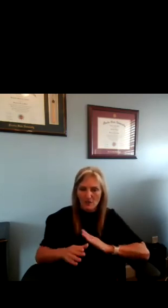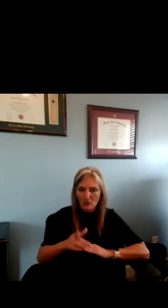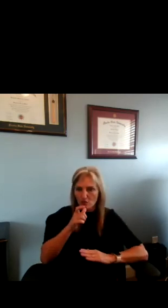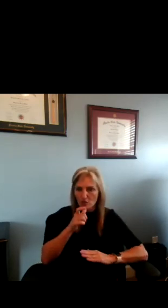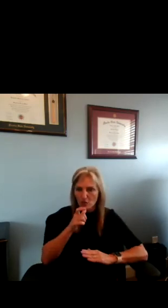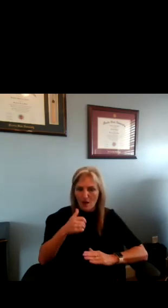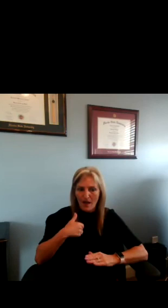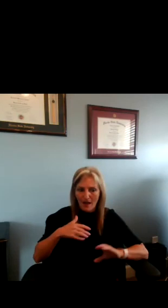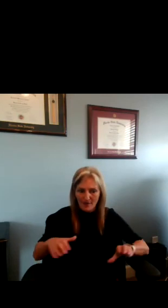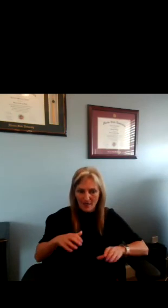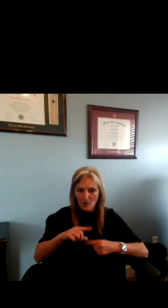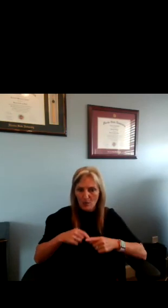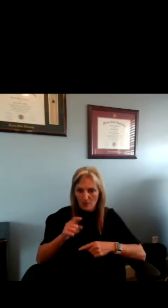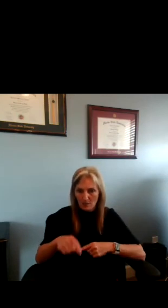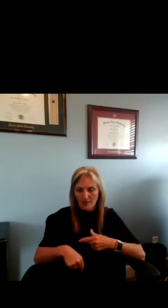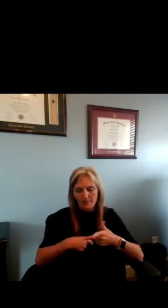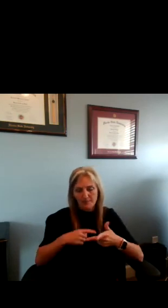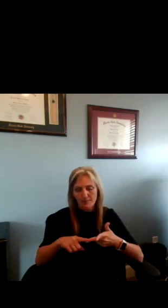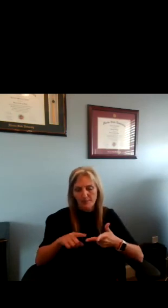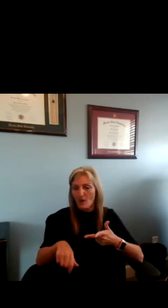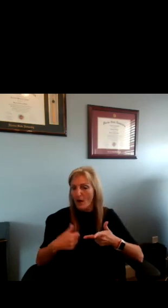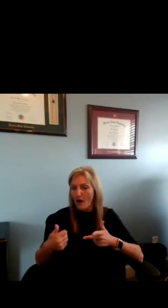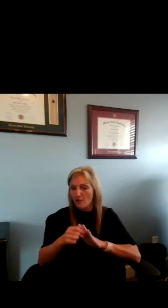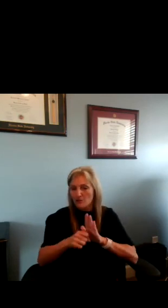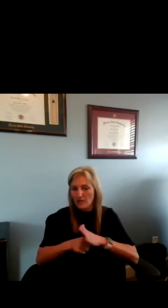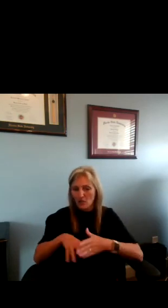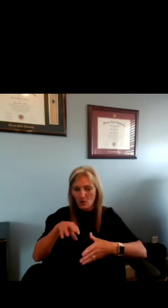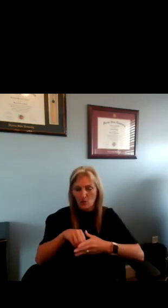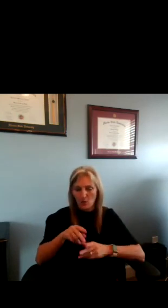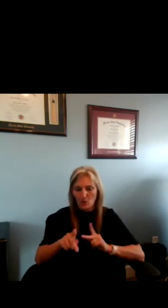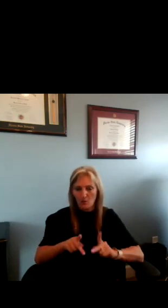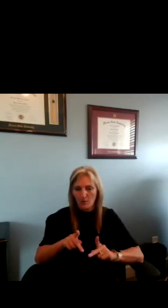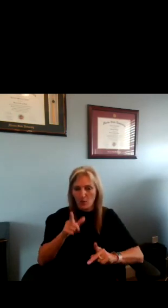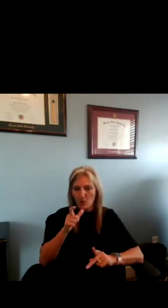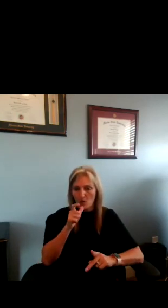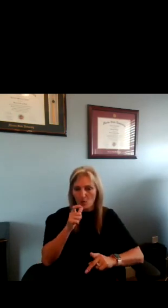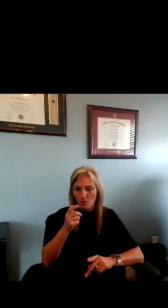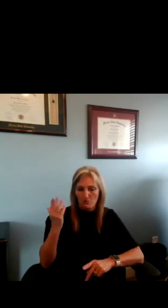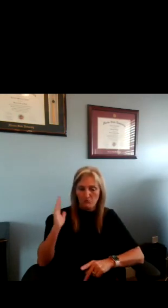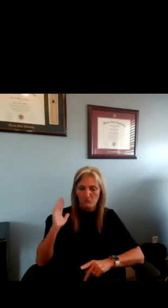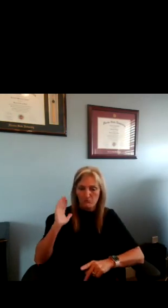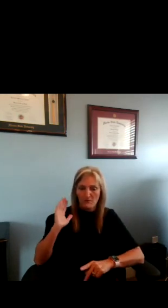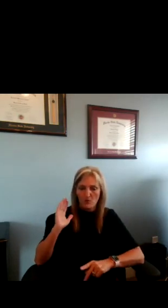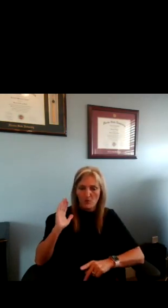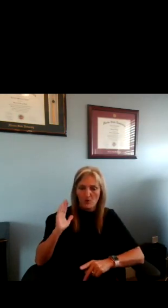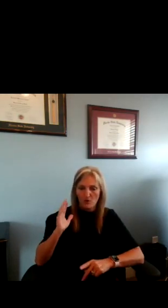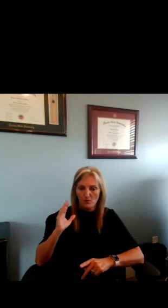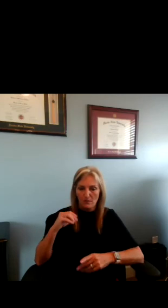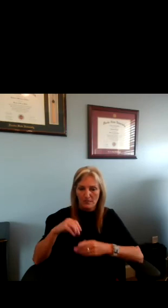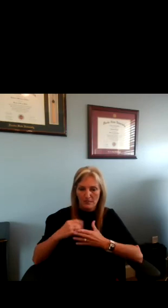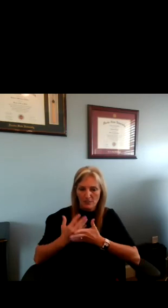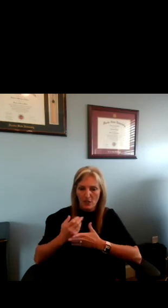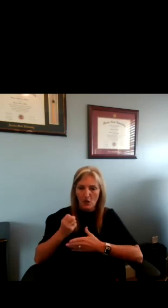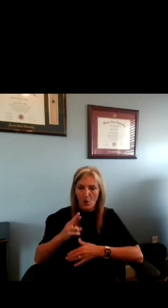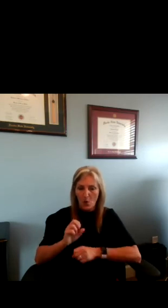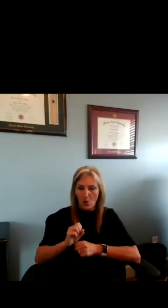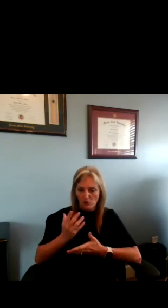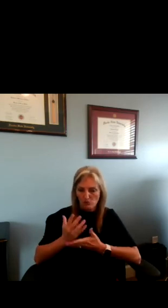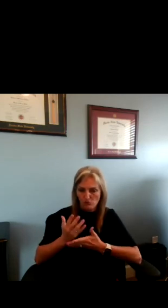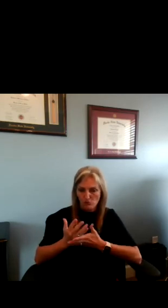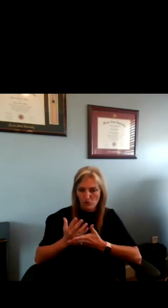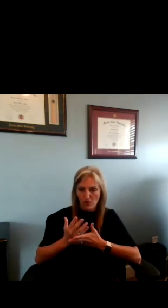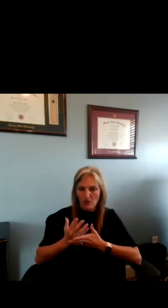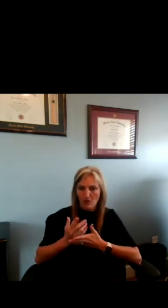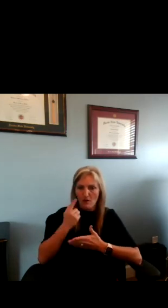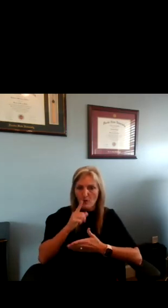as needed. And other states have included people who were formerly incarcerated or previously worked in corrections as part of their core